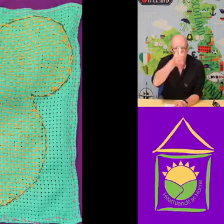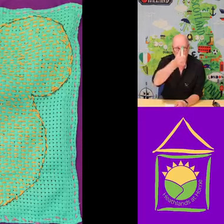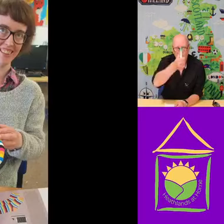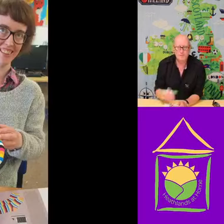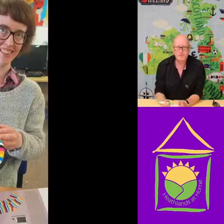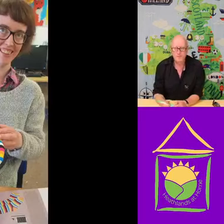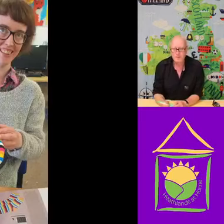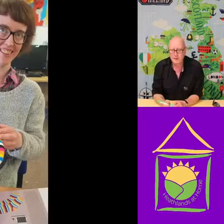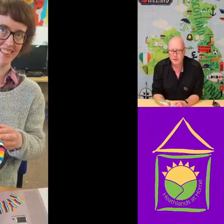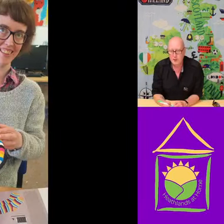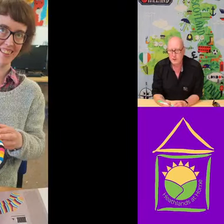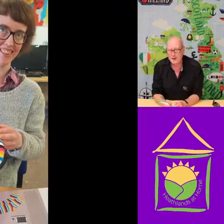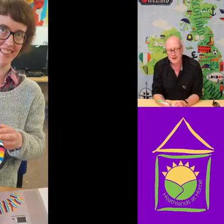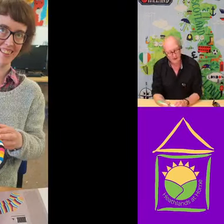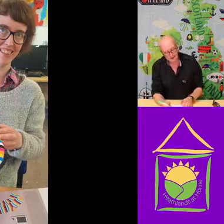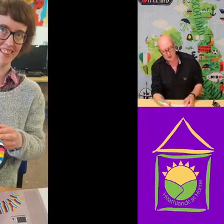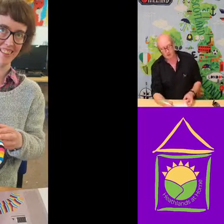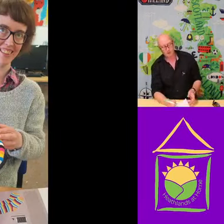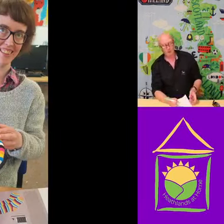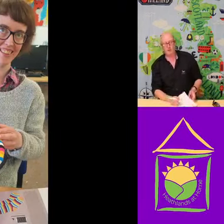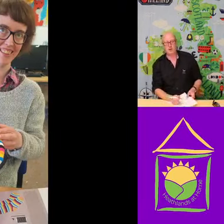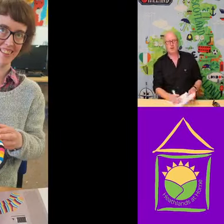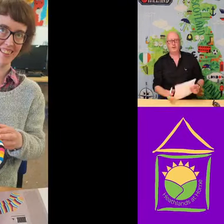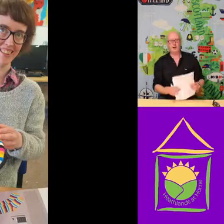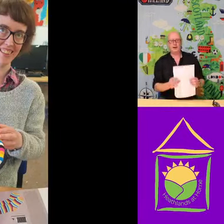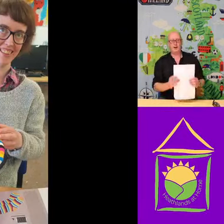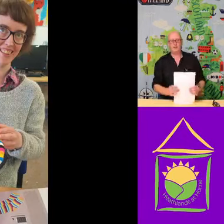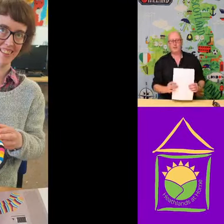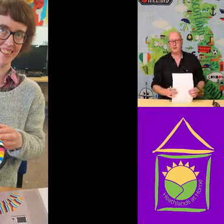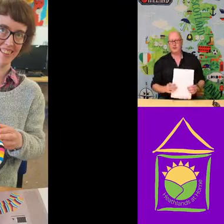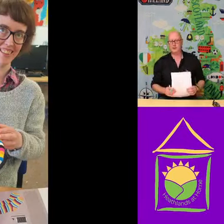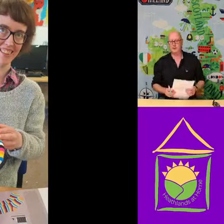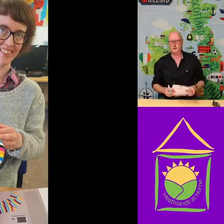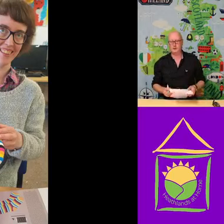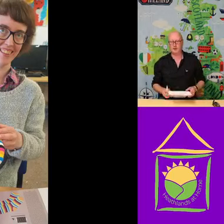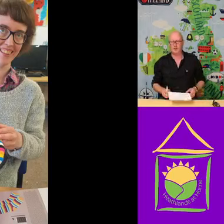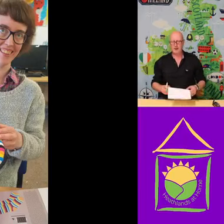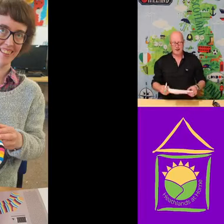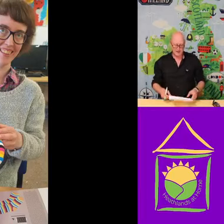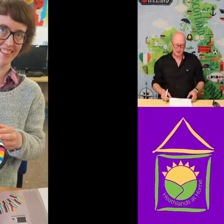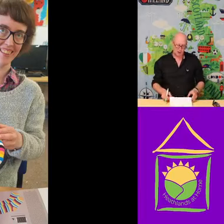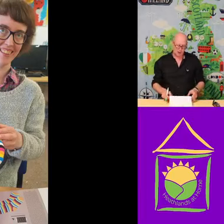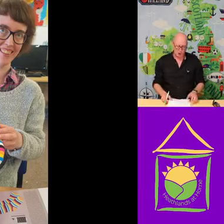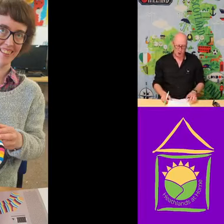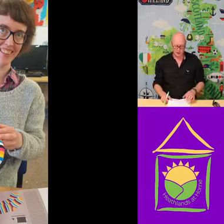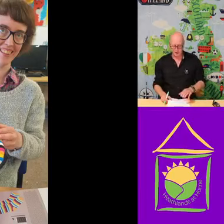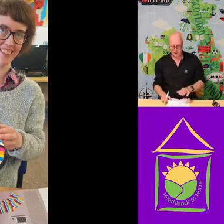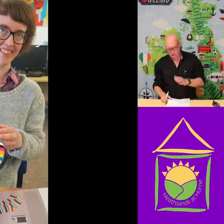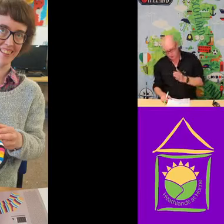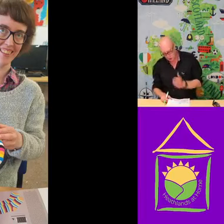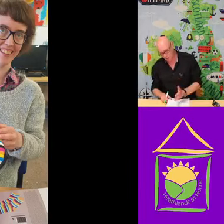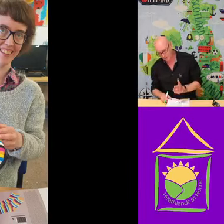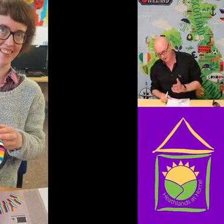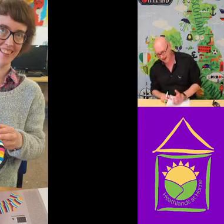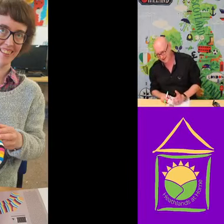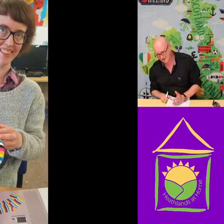lad. Who then? This is another one fresh off the press, so I think this morning. Sock person? It's the sock cat,